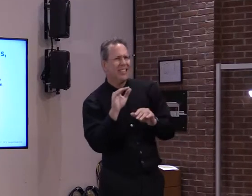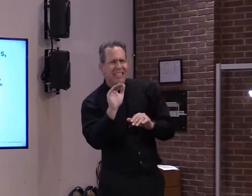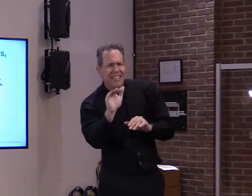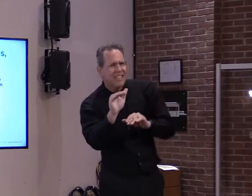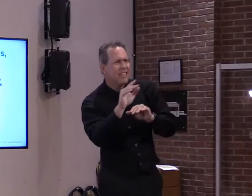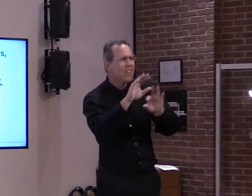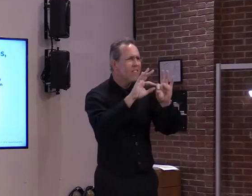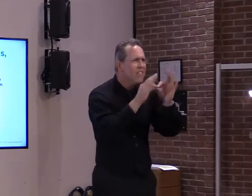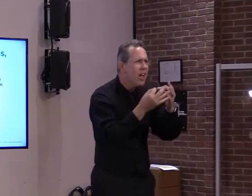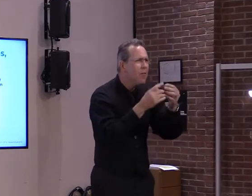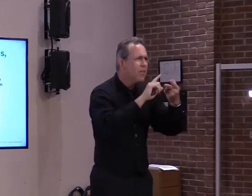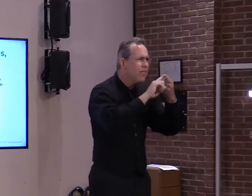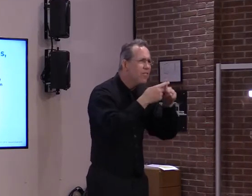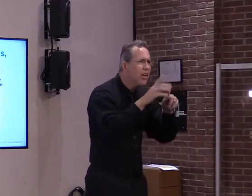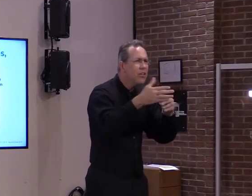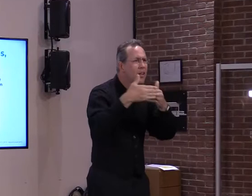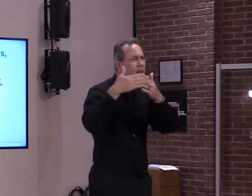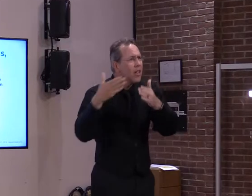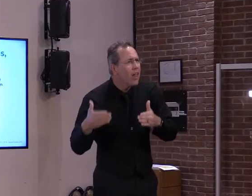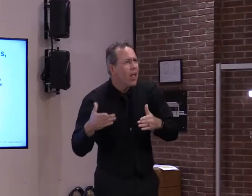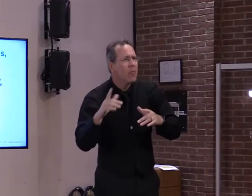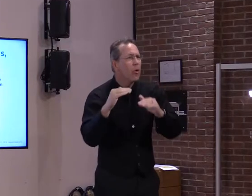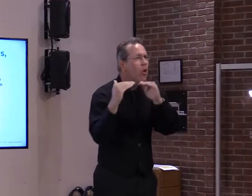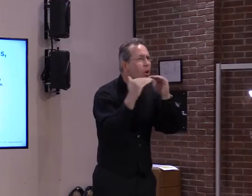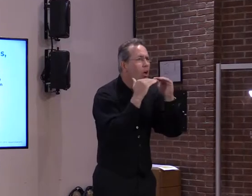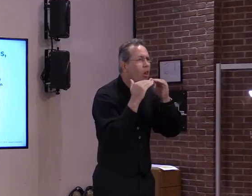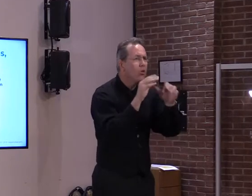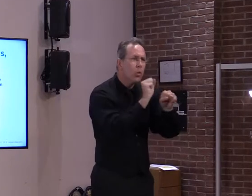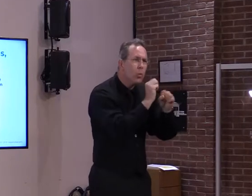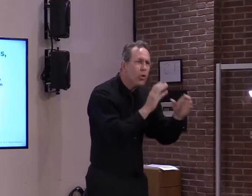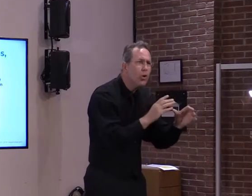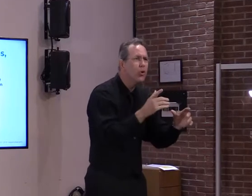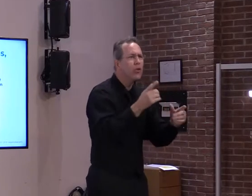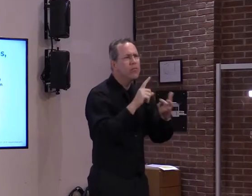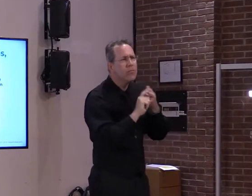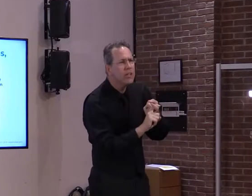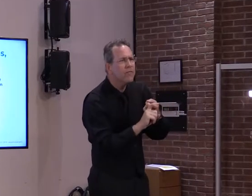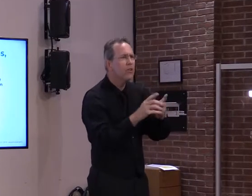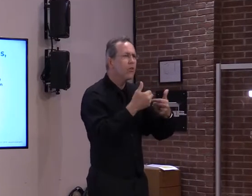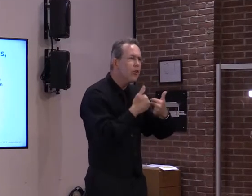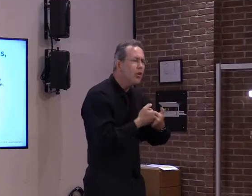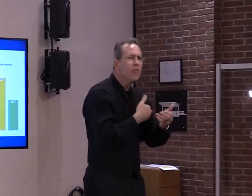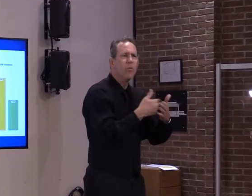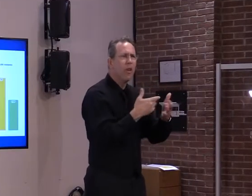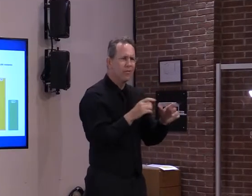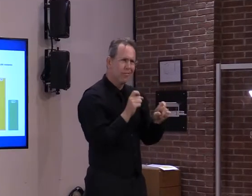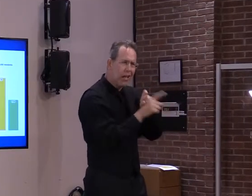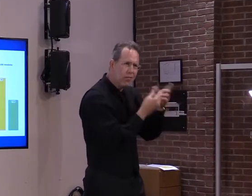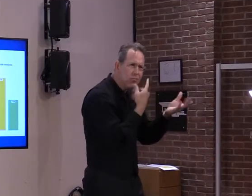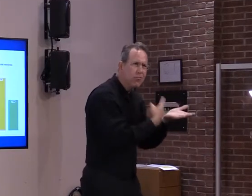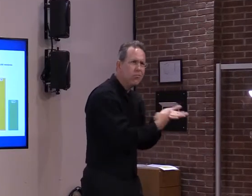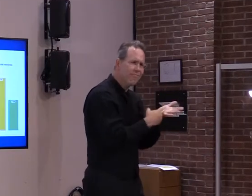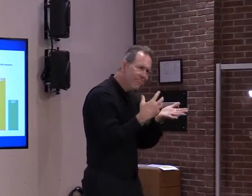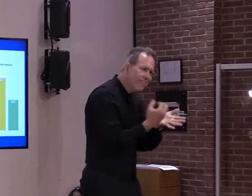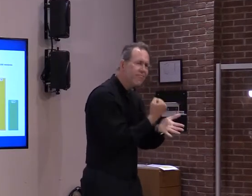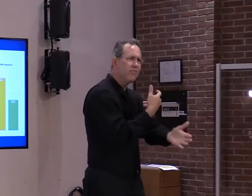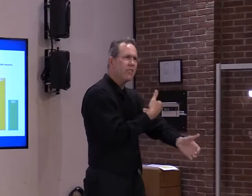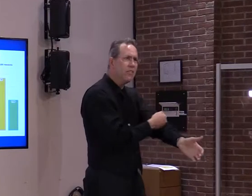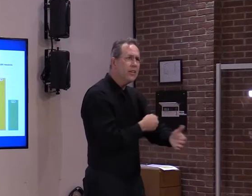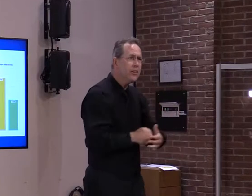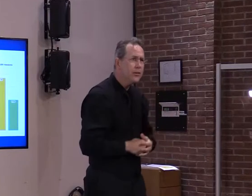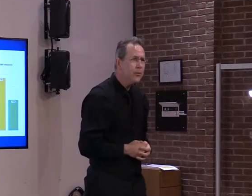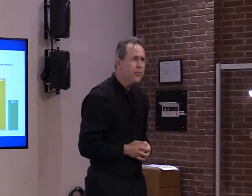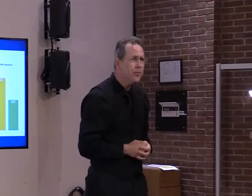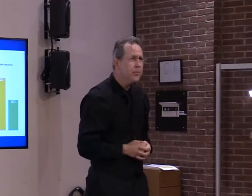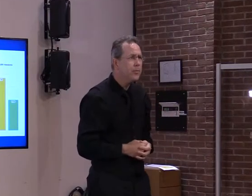neighbors to get vaccinated. Because even though COVID-19 rates have come down generally across the country, we still see